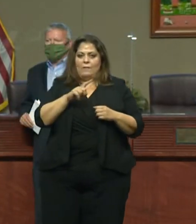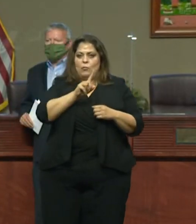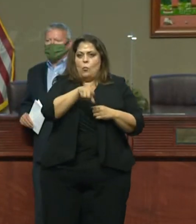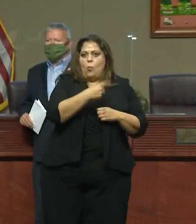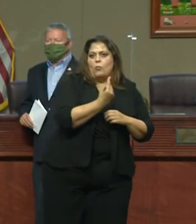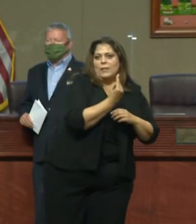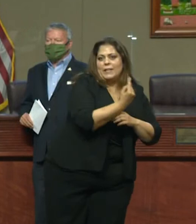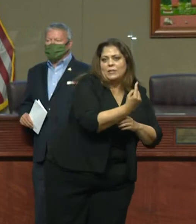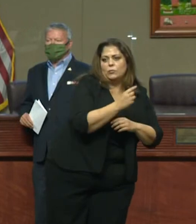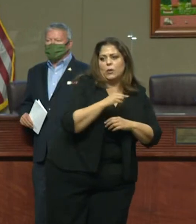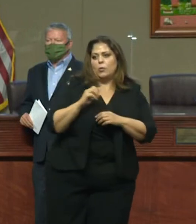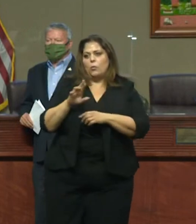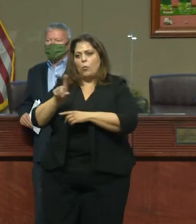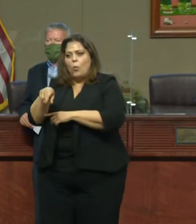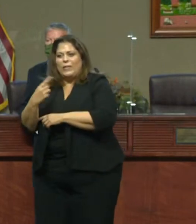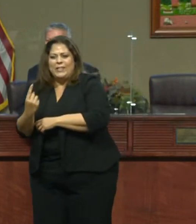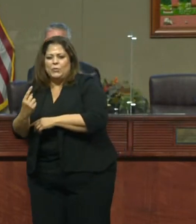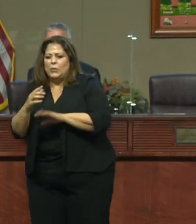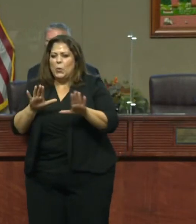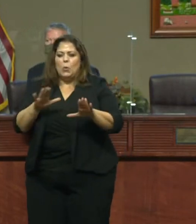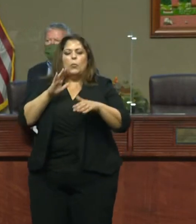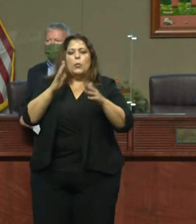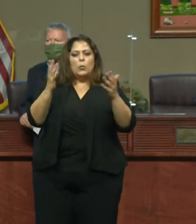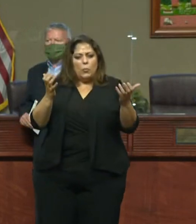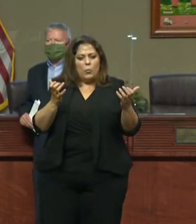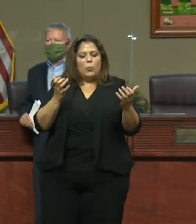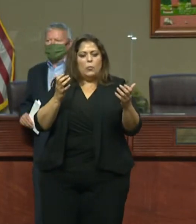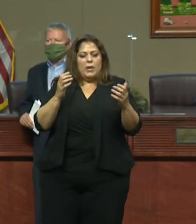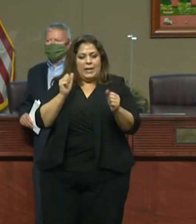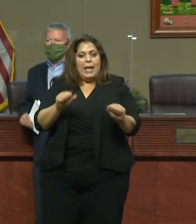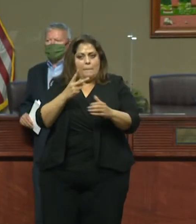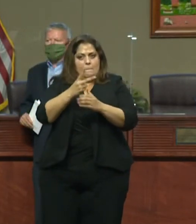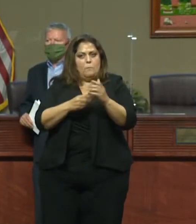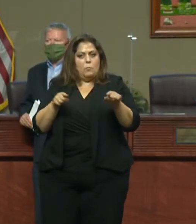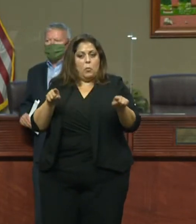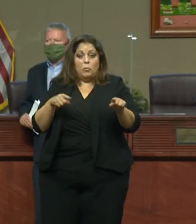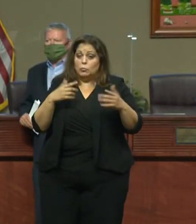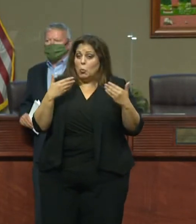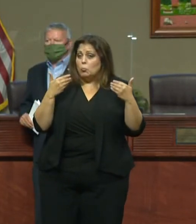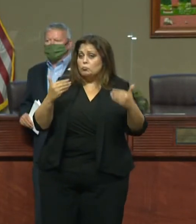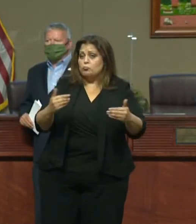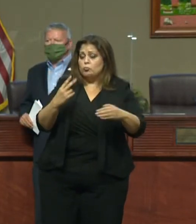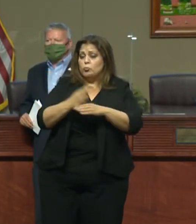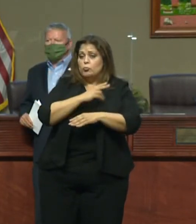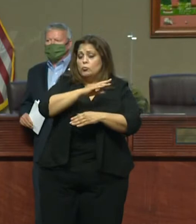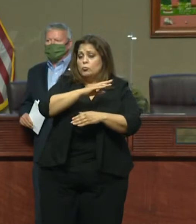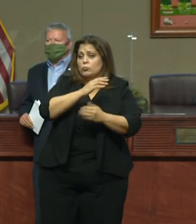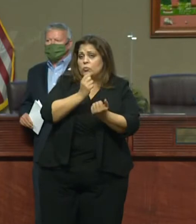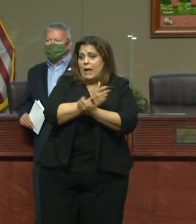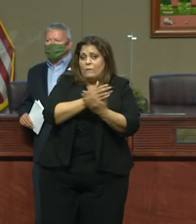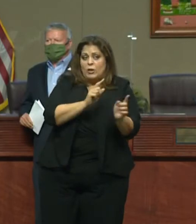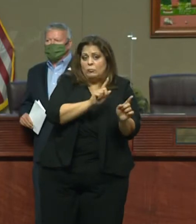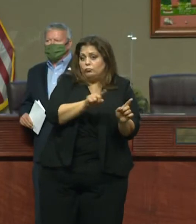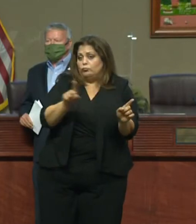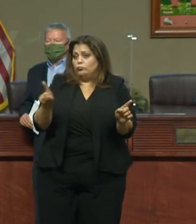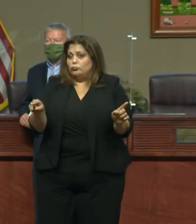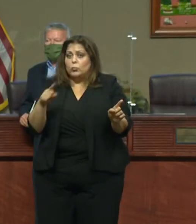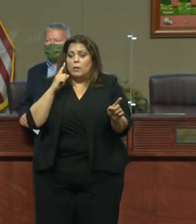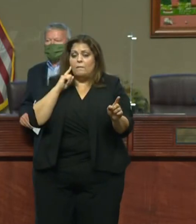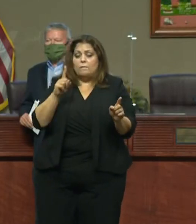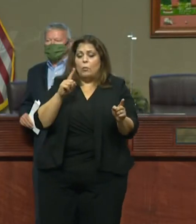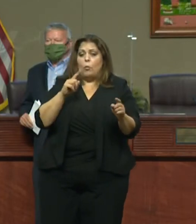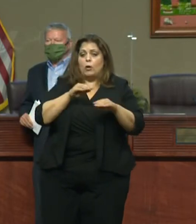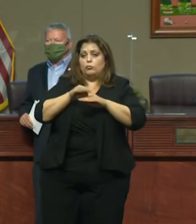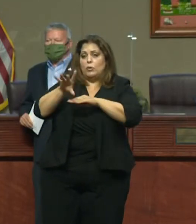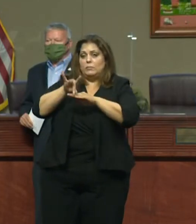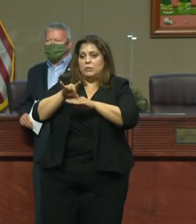so we want to use all the tools in the toolbox to help flatten the curve and decrease the transmission. So if we don't